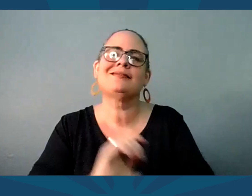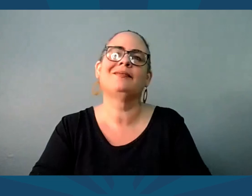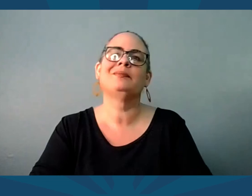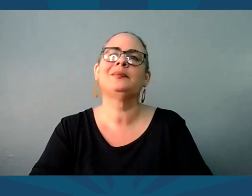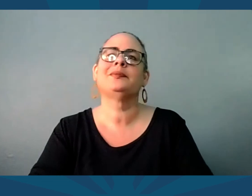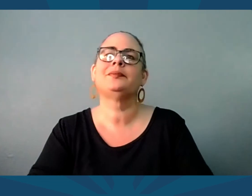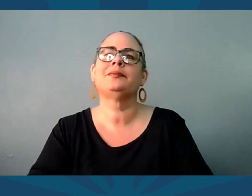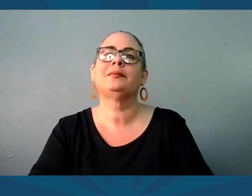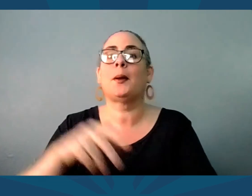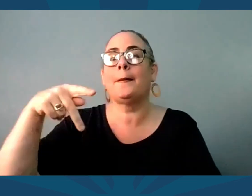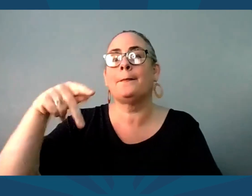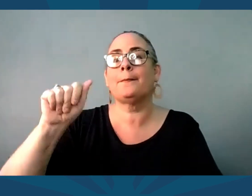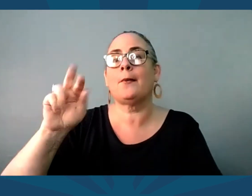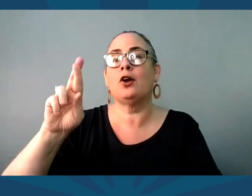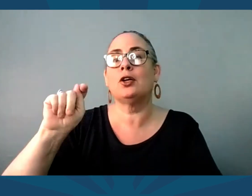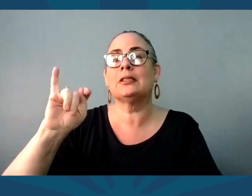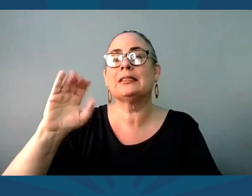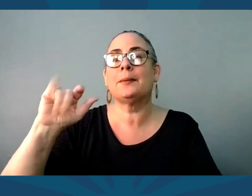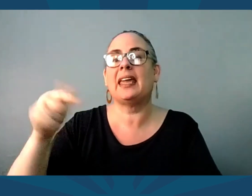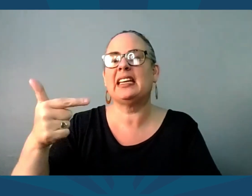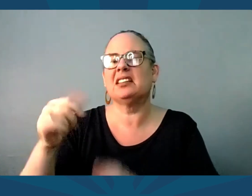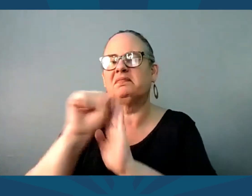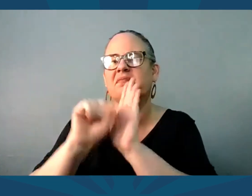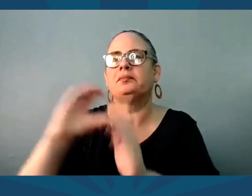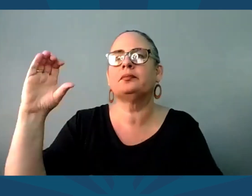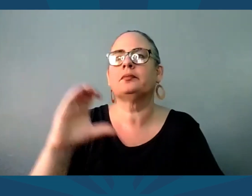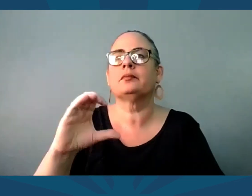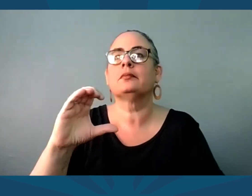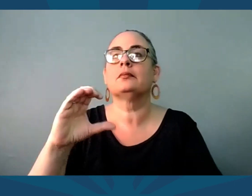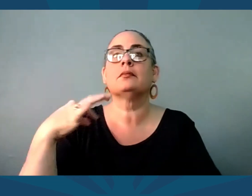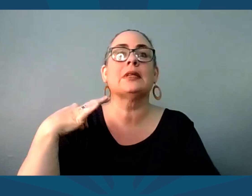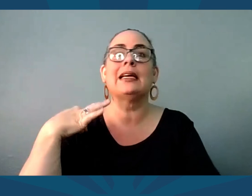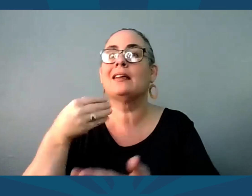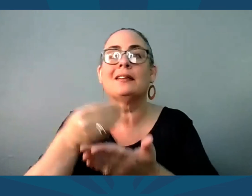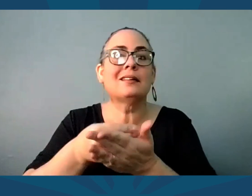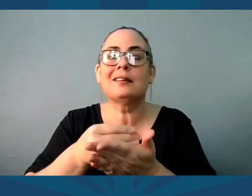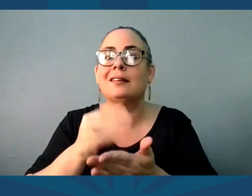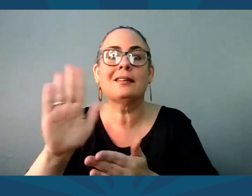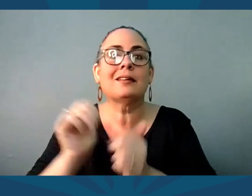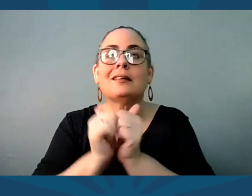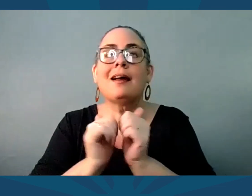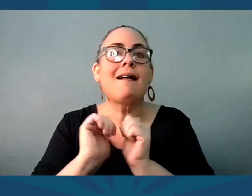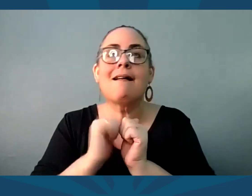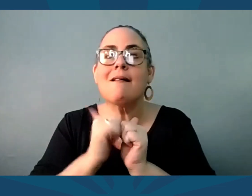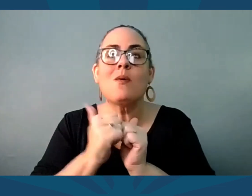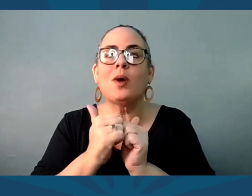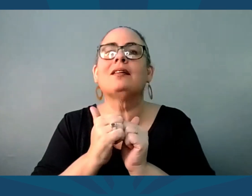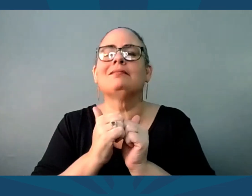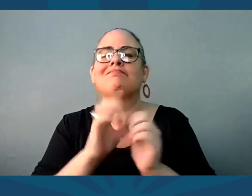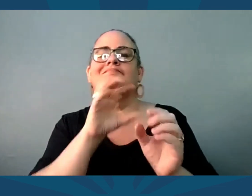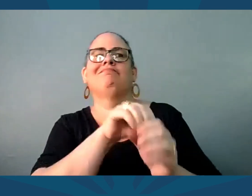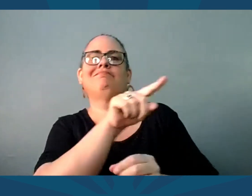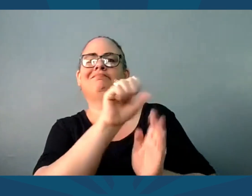donations. A participating candidate funds their